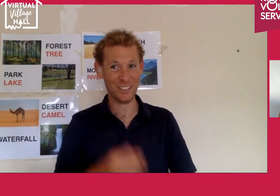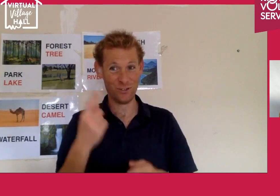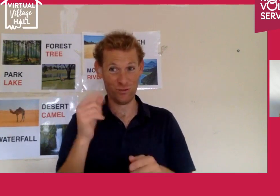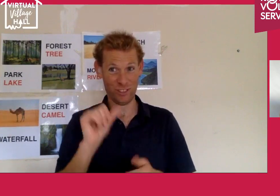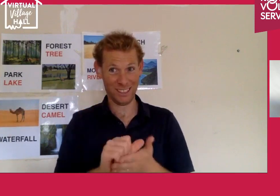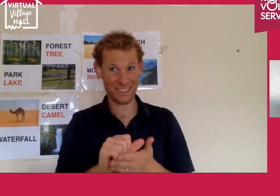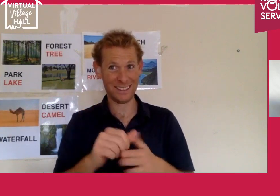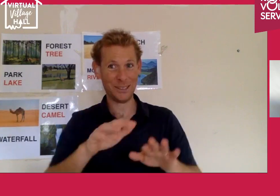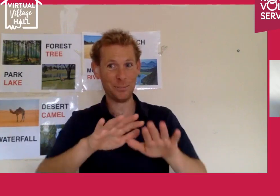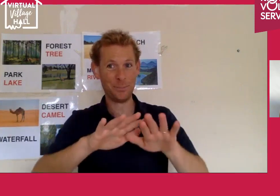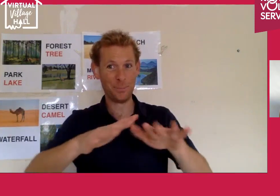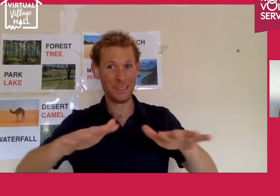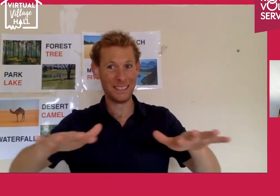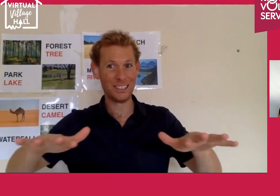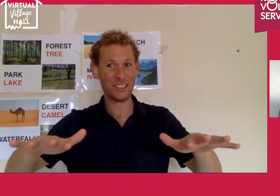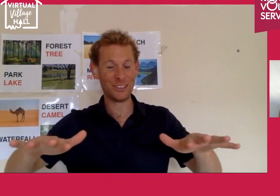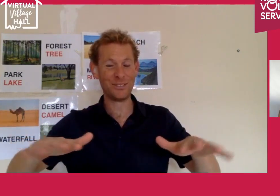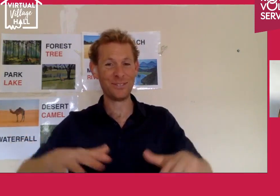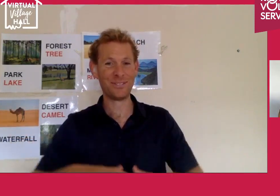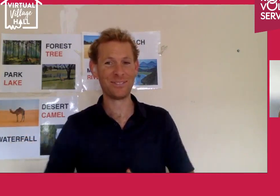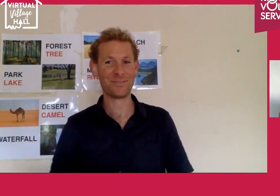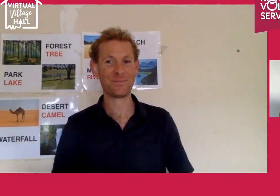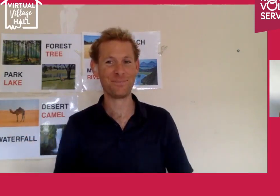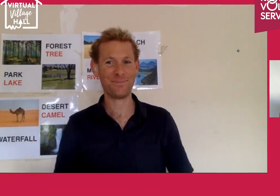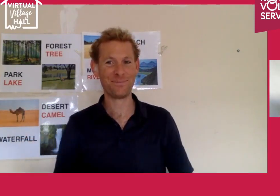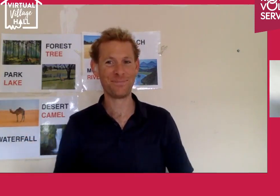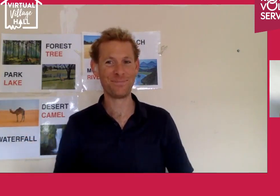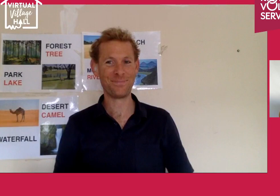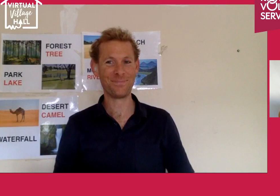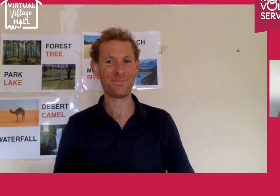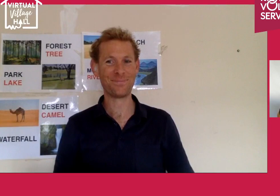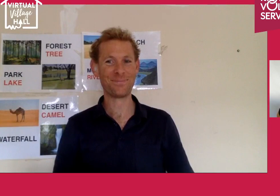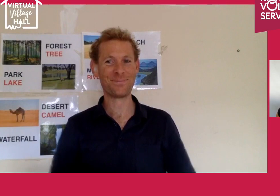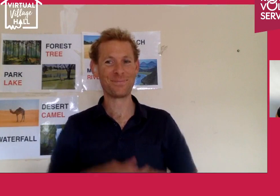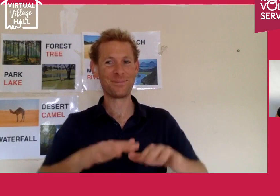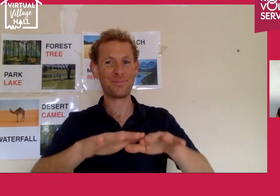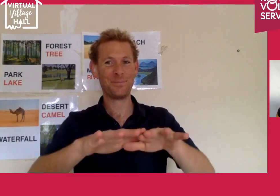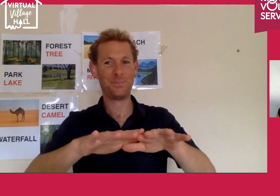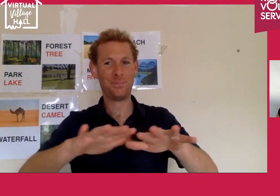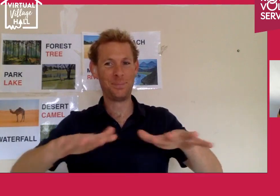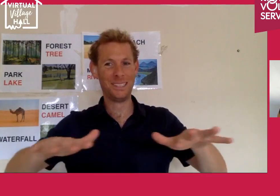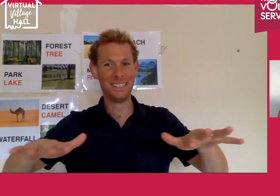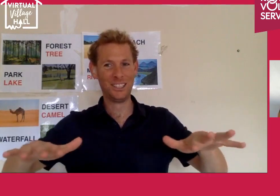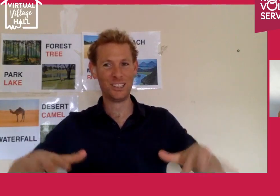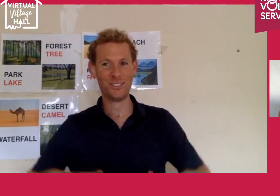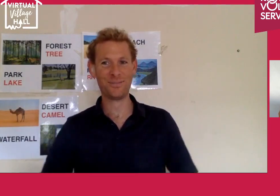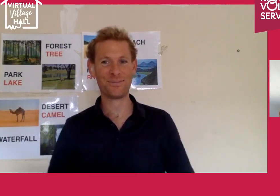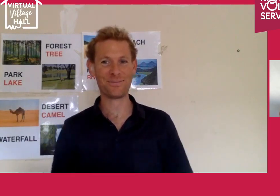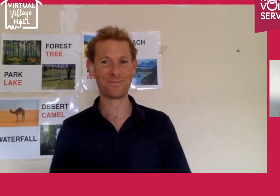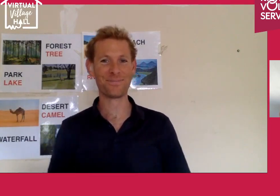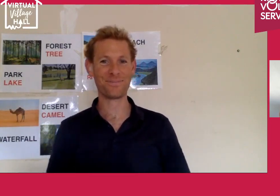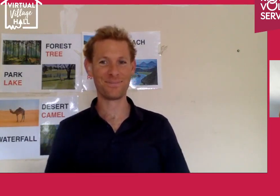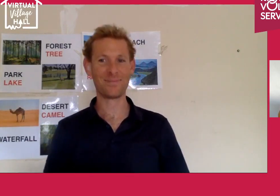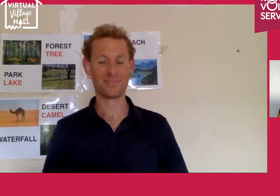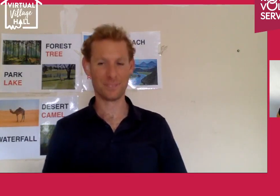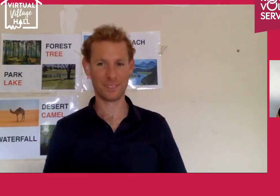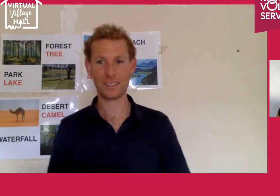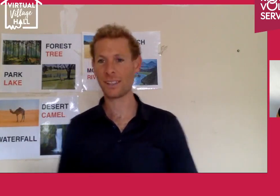Stephen's useful in this because he's English himself. You'll hear his voice and he'll know both Northern Ireland signs and English signs,